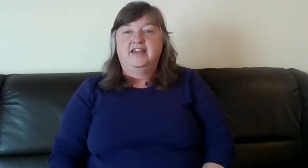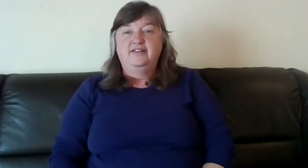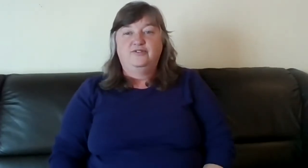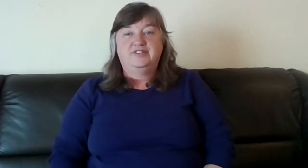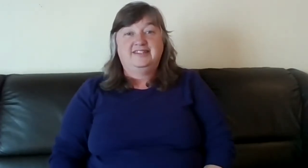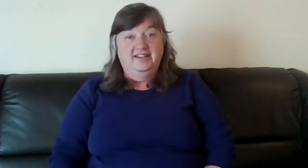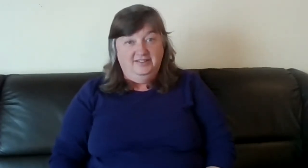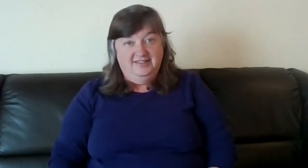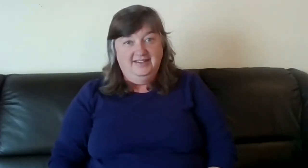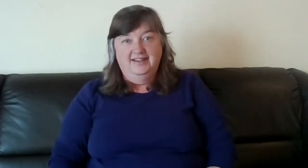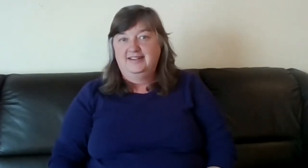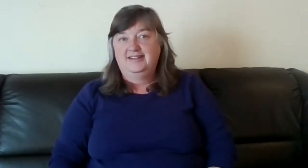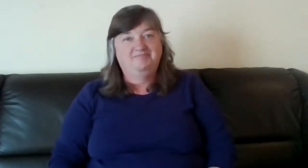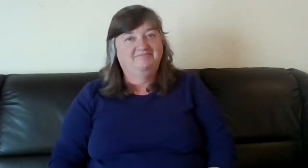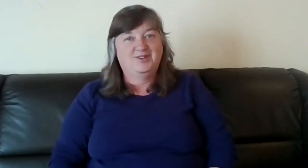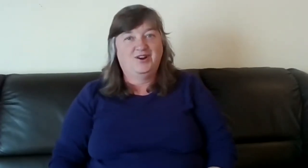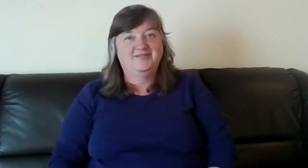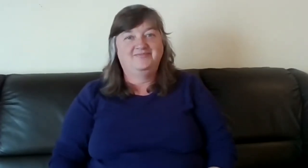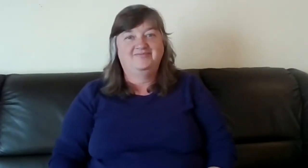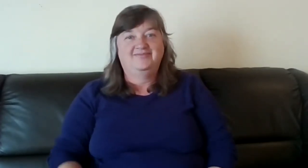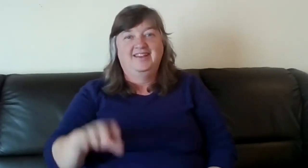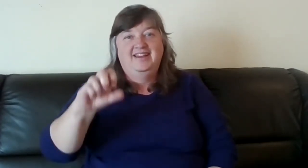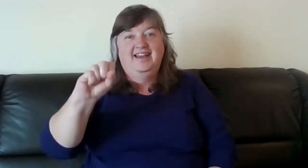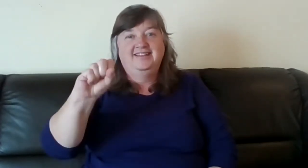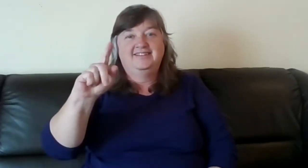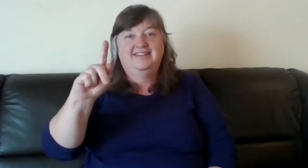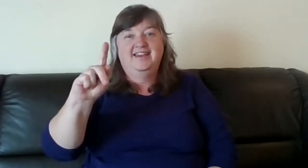Sign for Skittles. Sorry.